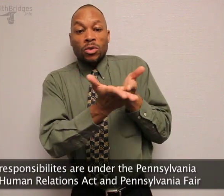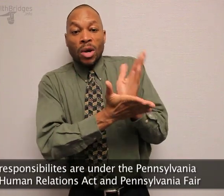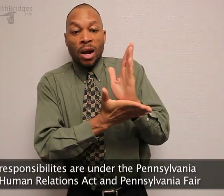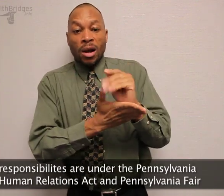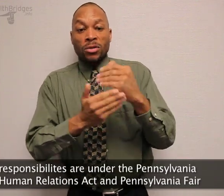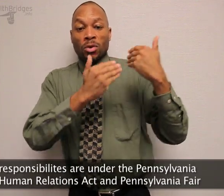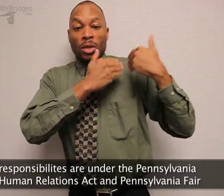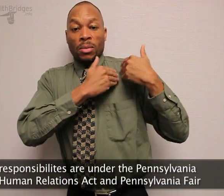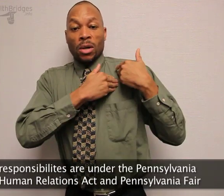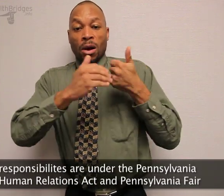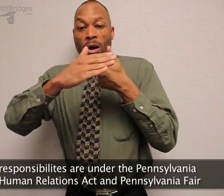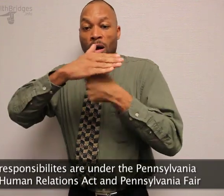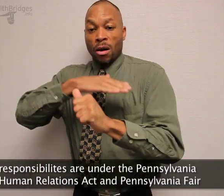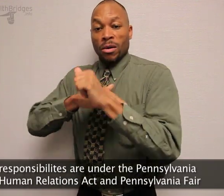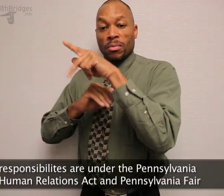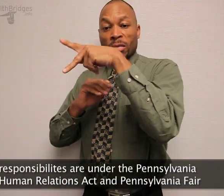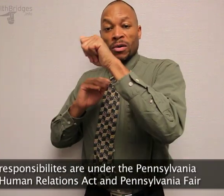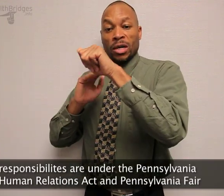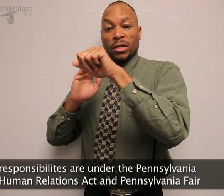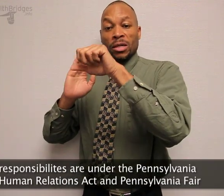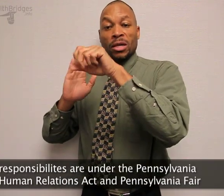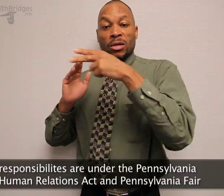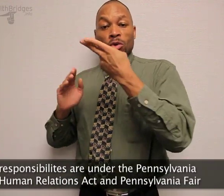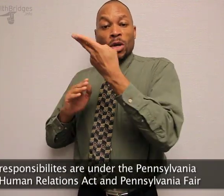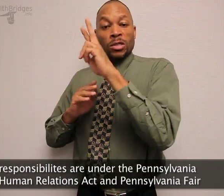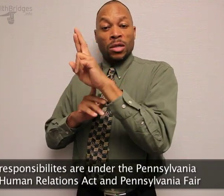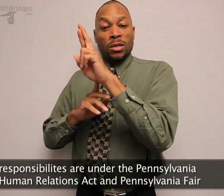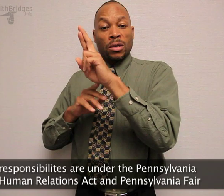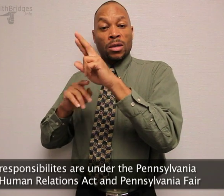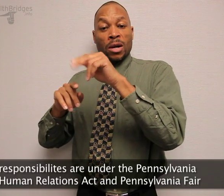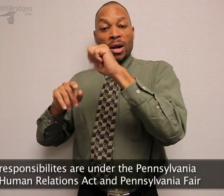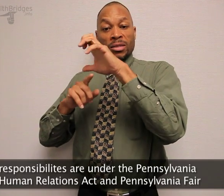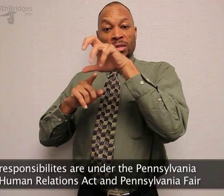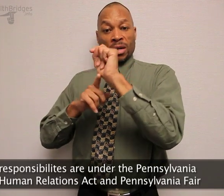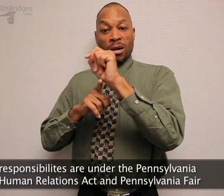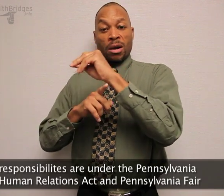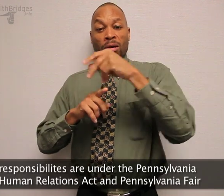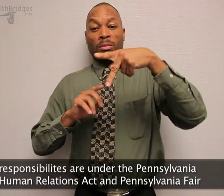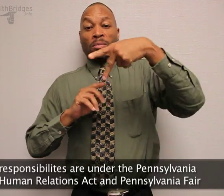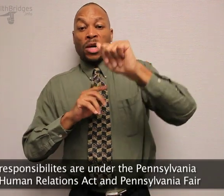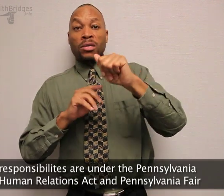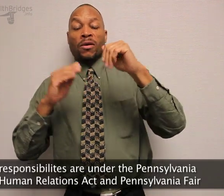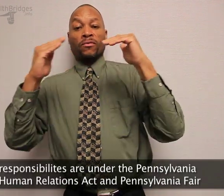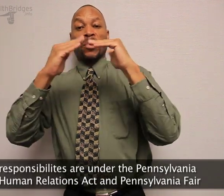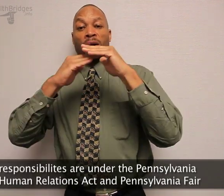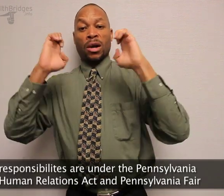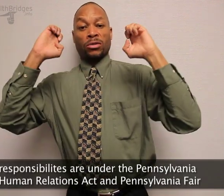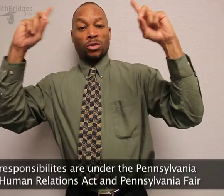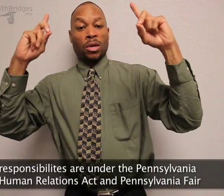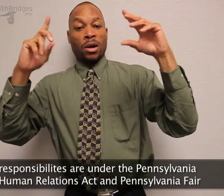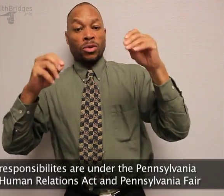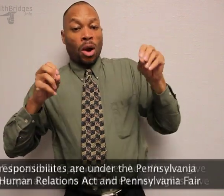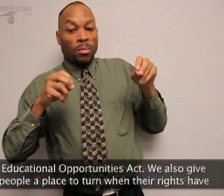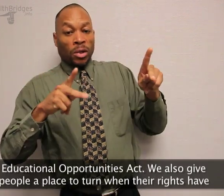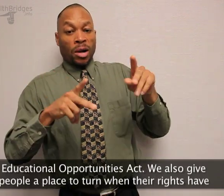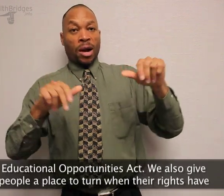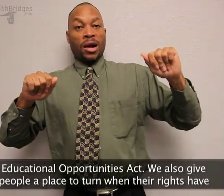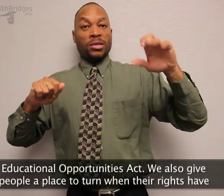under the Pennsylvania Human Relations Act and Pennsylvania Fair Educational